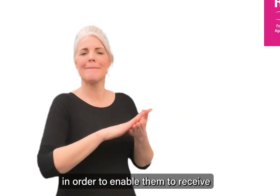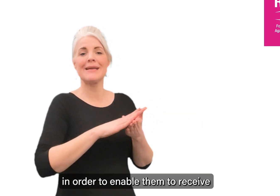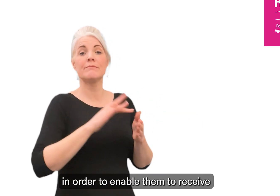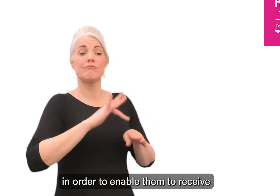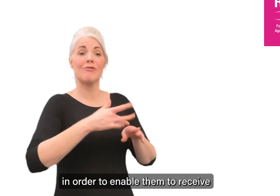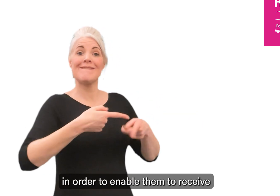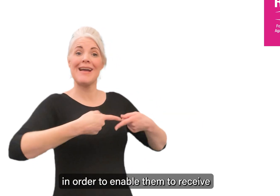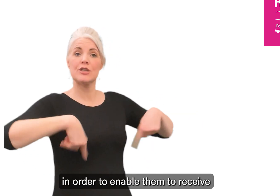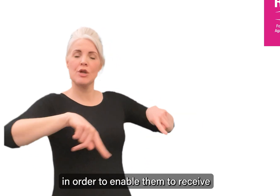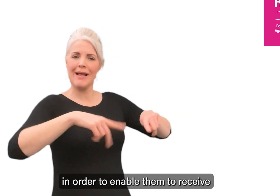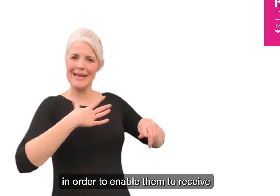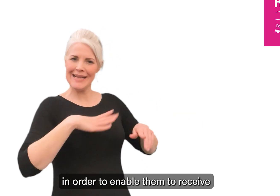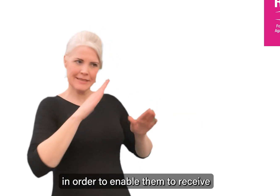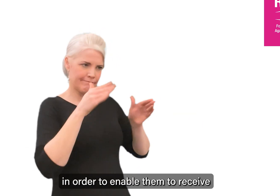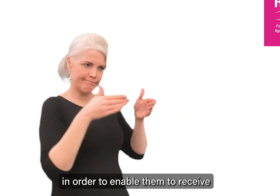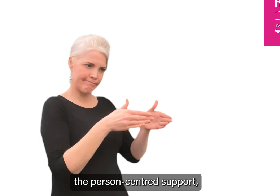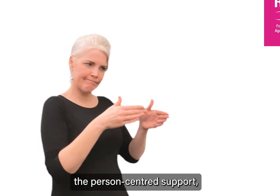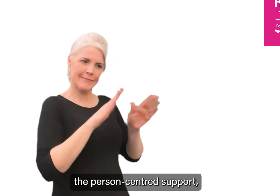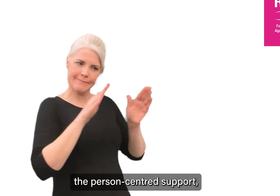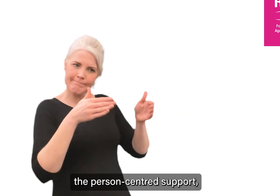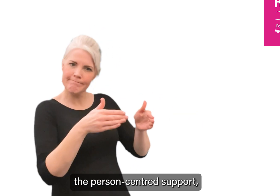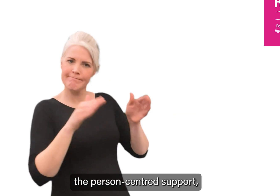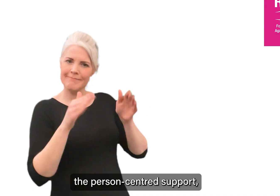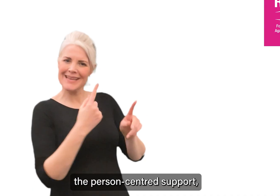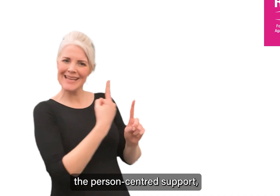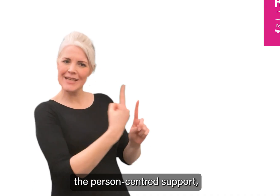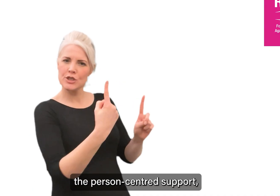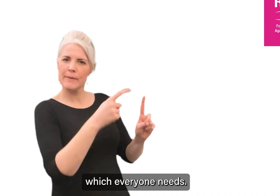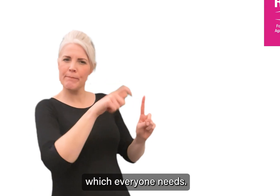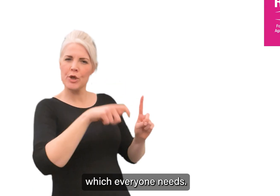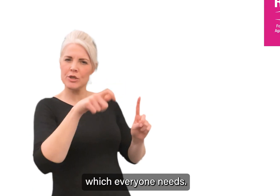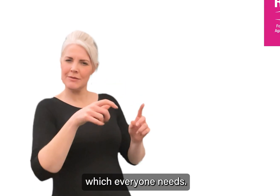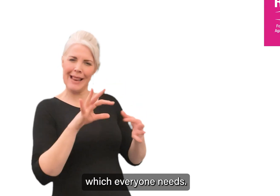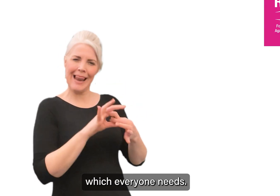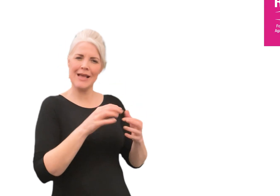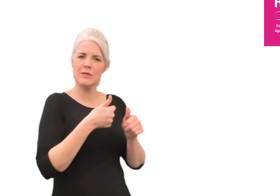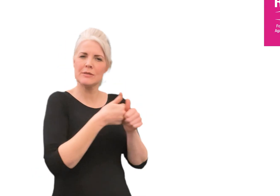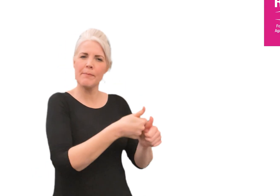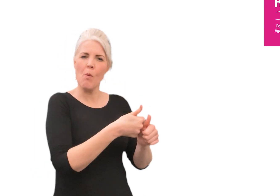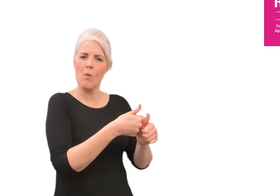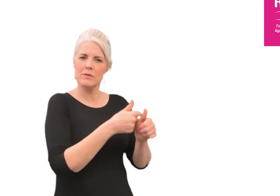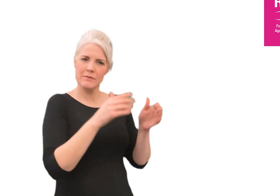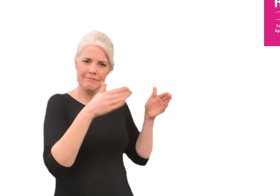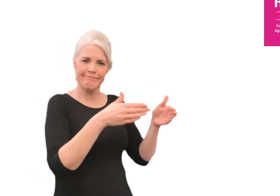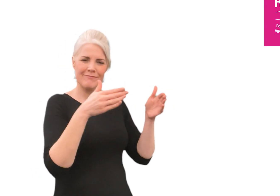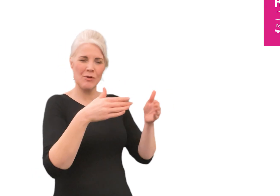order to enable them to receive the person-centred support, which everyone needs?